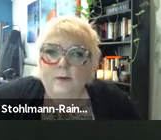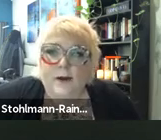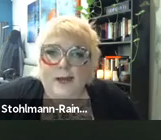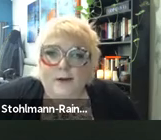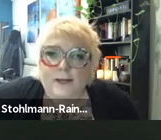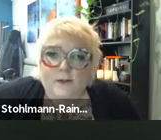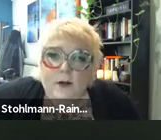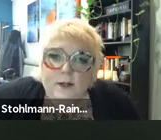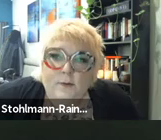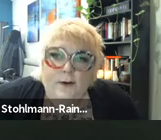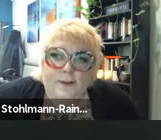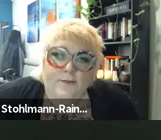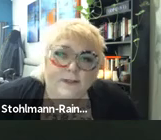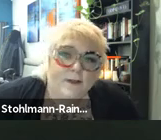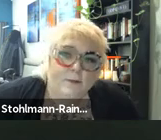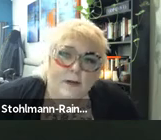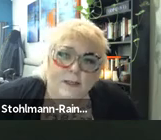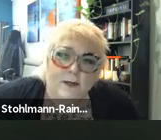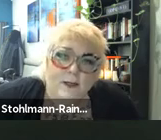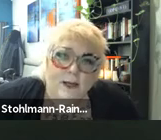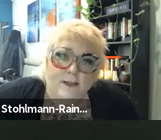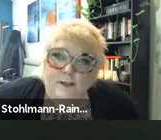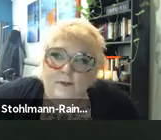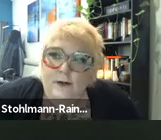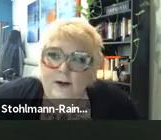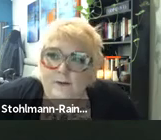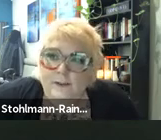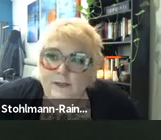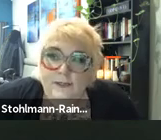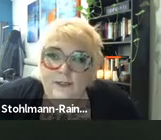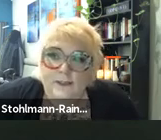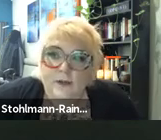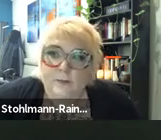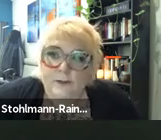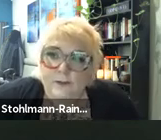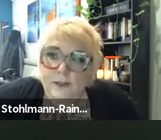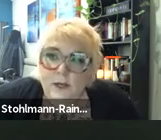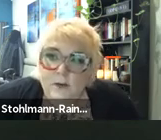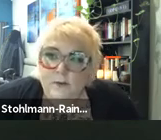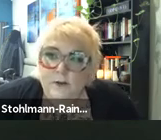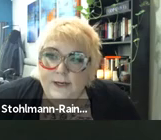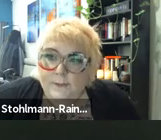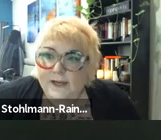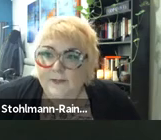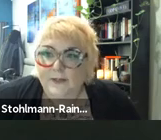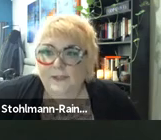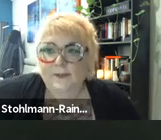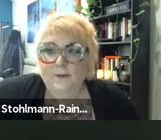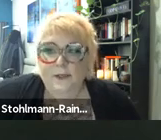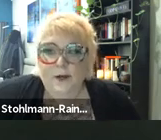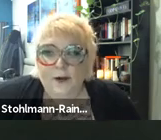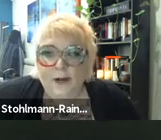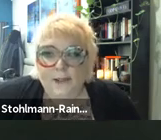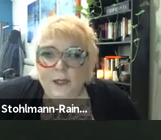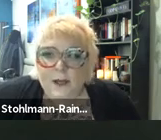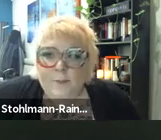that while we are gathered electronically we're also physically present on the ancestral grounds of indigenous peoples we will each speak to indigenous